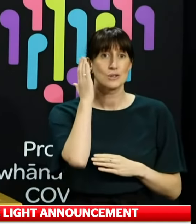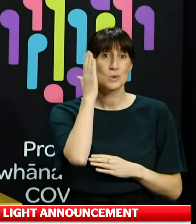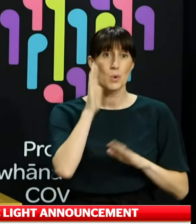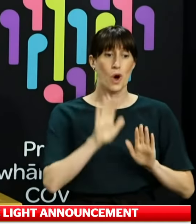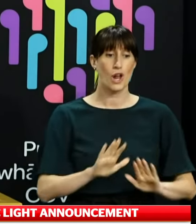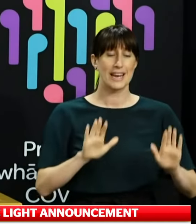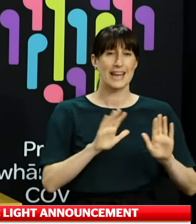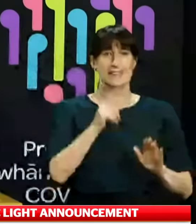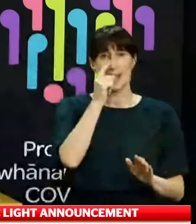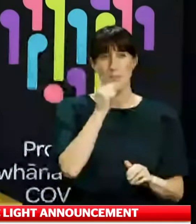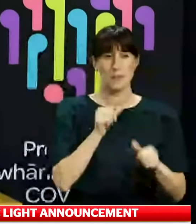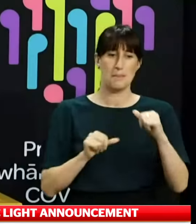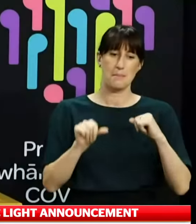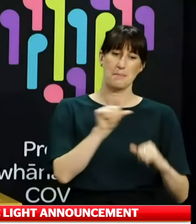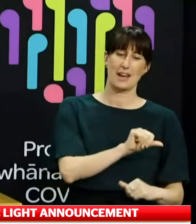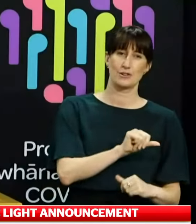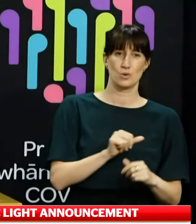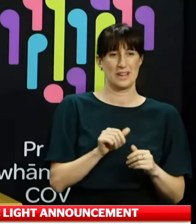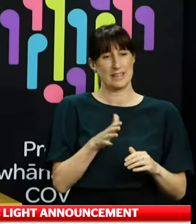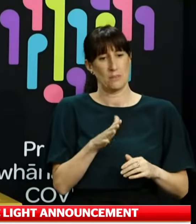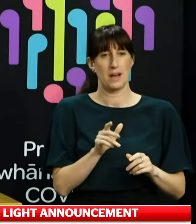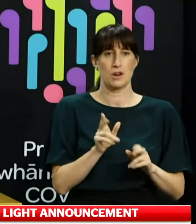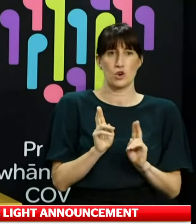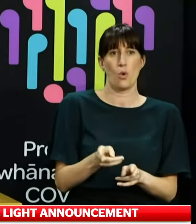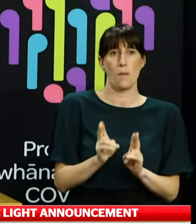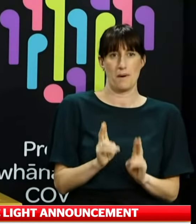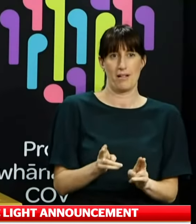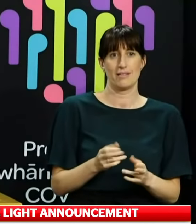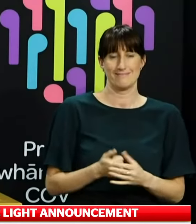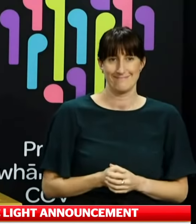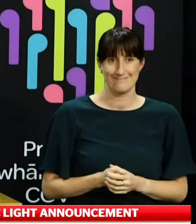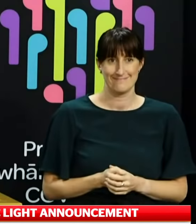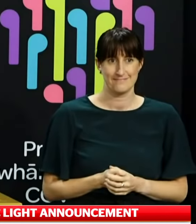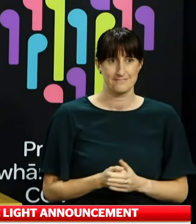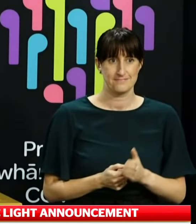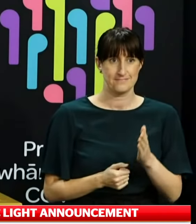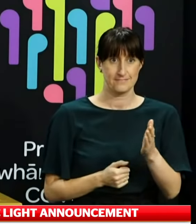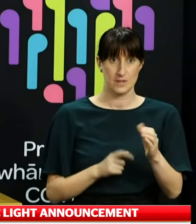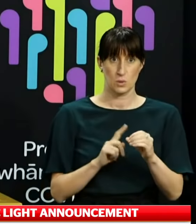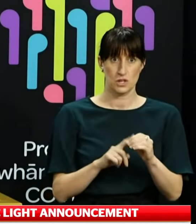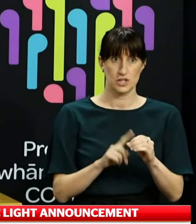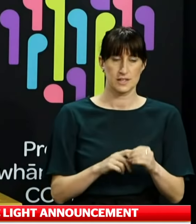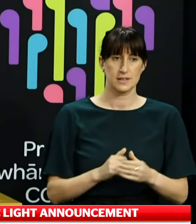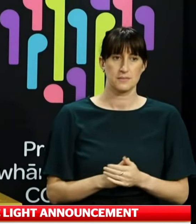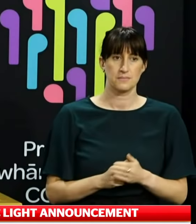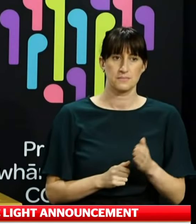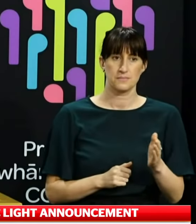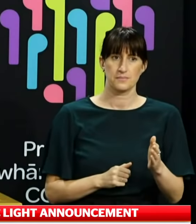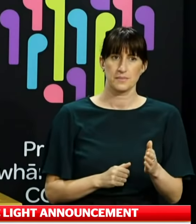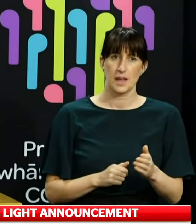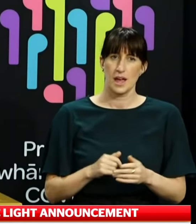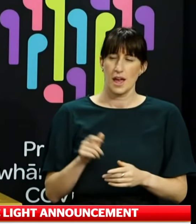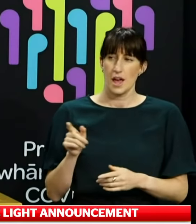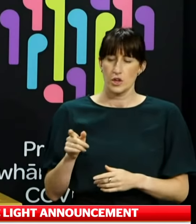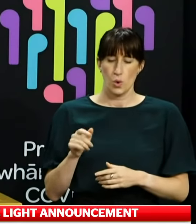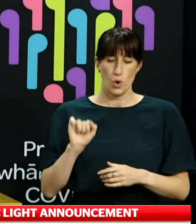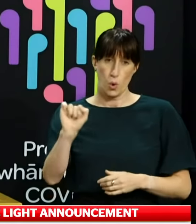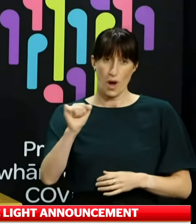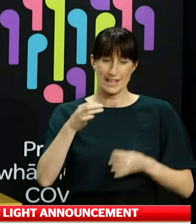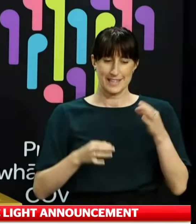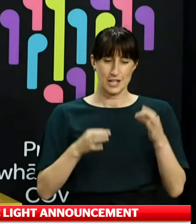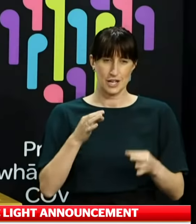in recent times. How much of this was a political decision around setting people free for the school holidays?